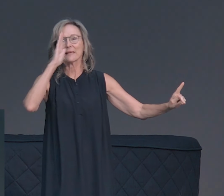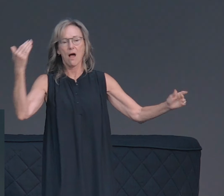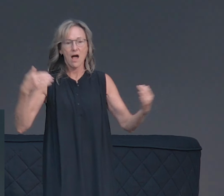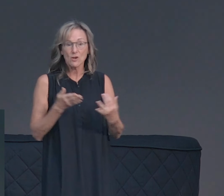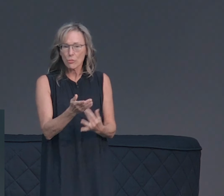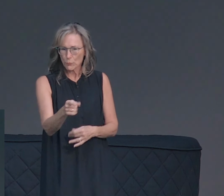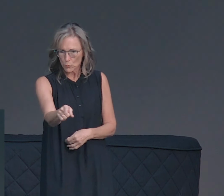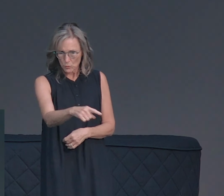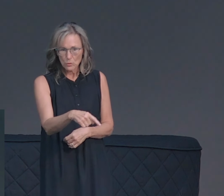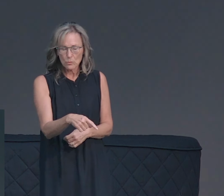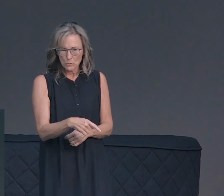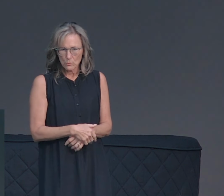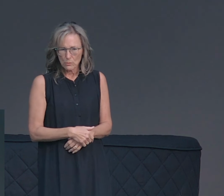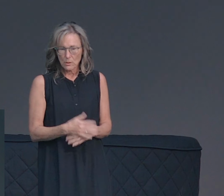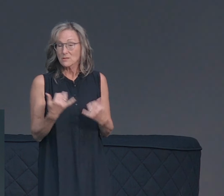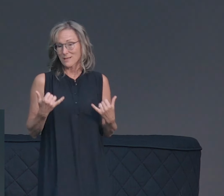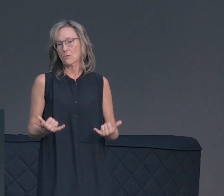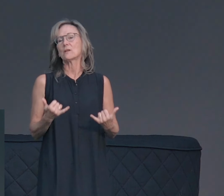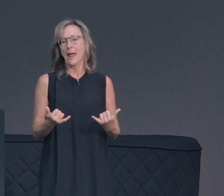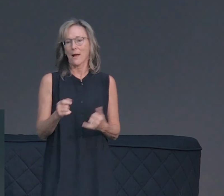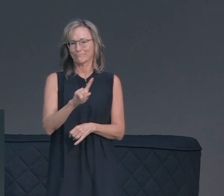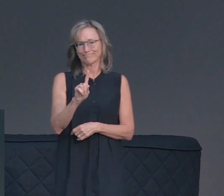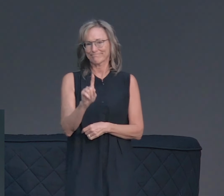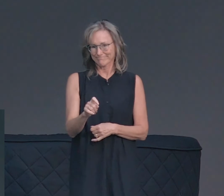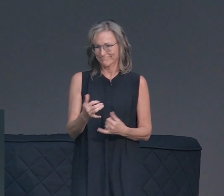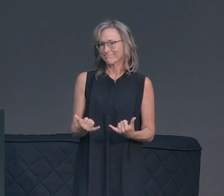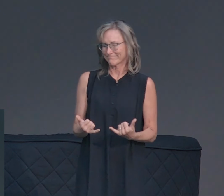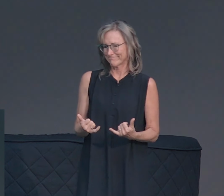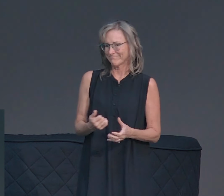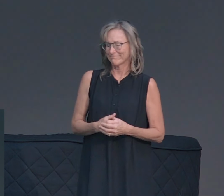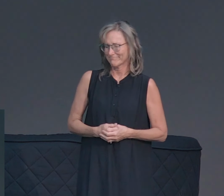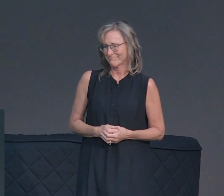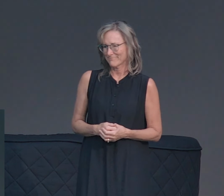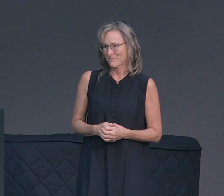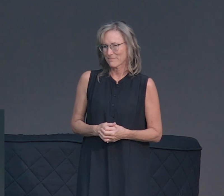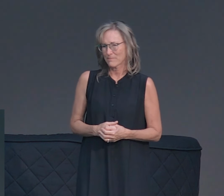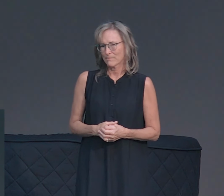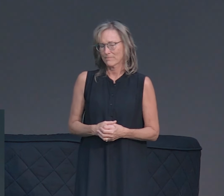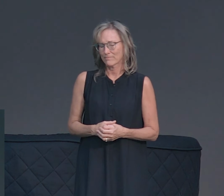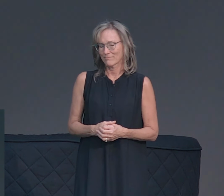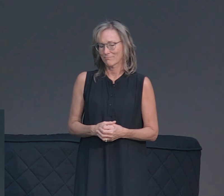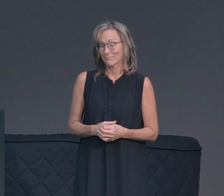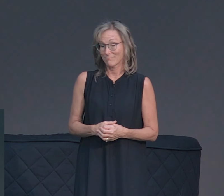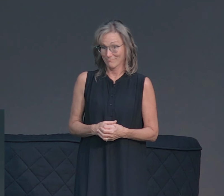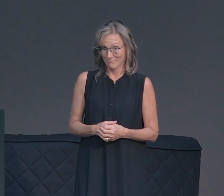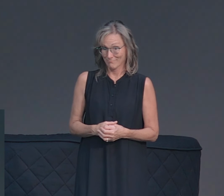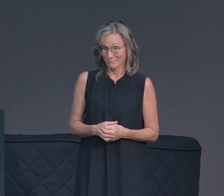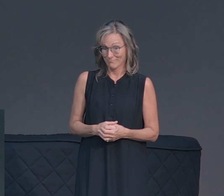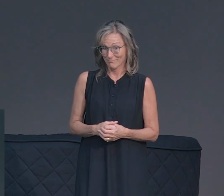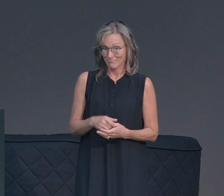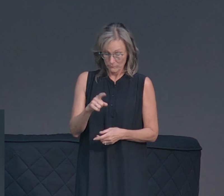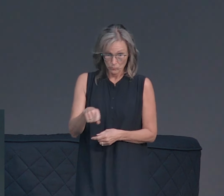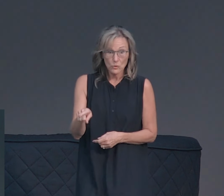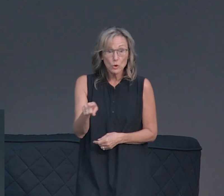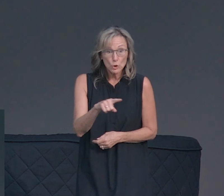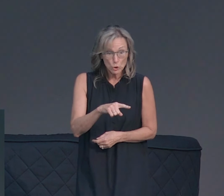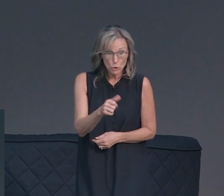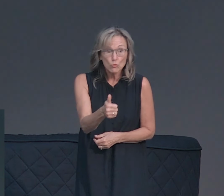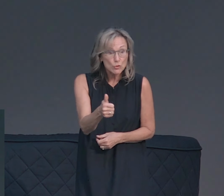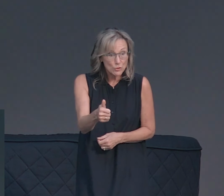So here's the question today, and we'll close with this. Are you